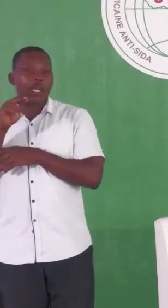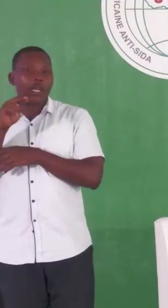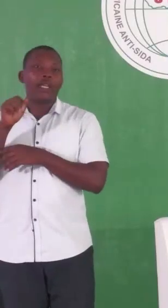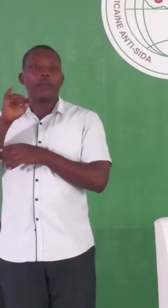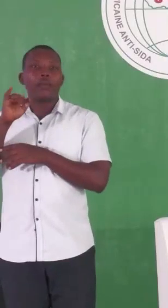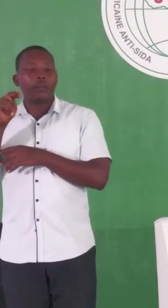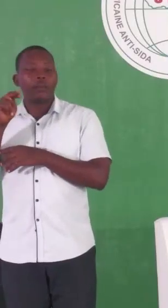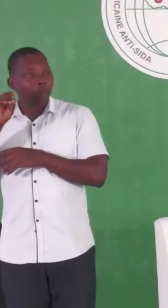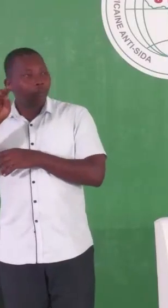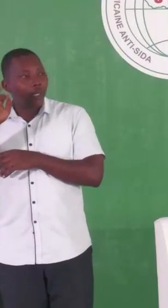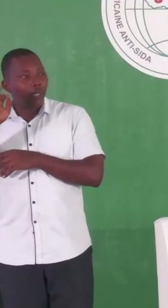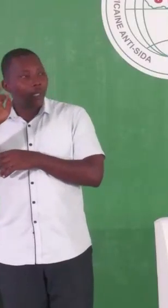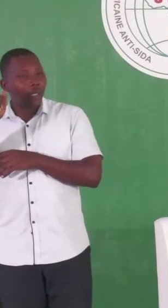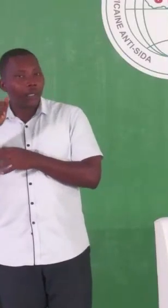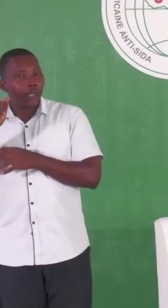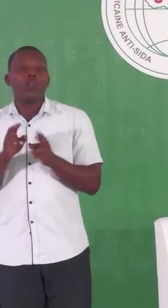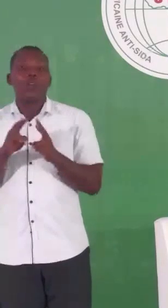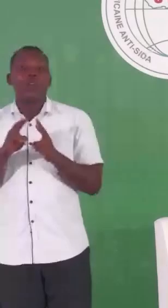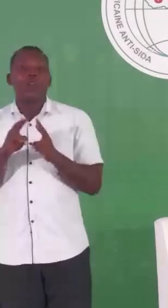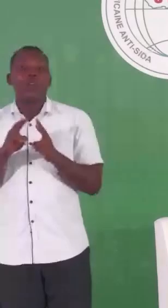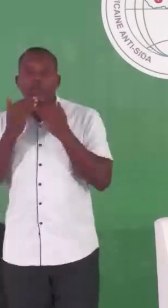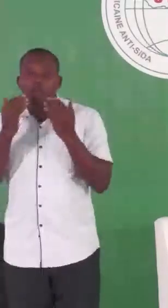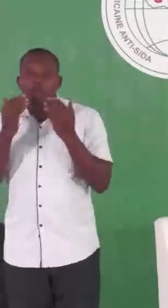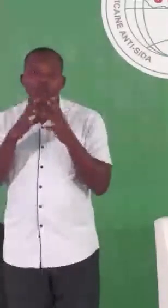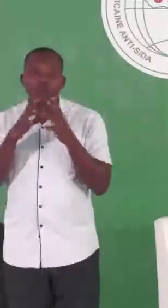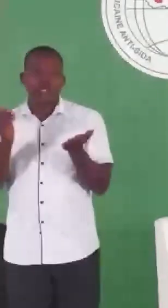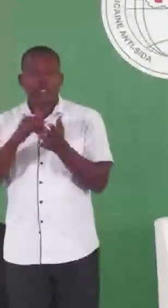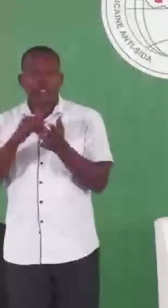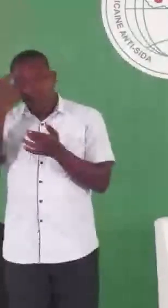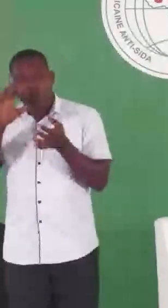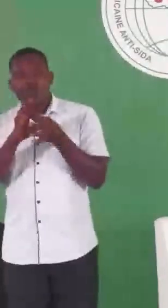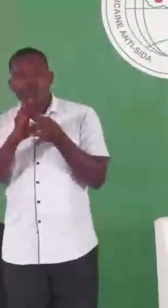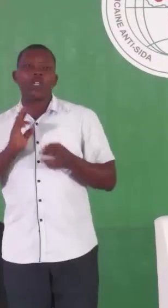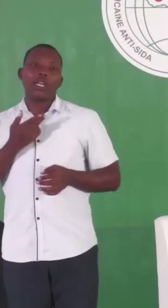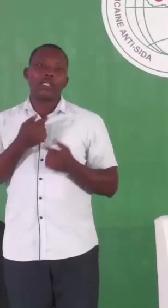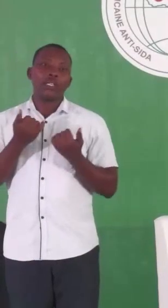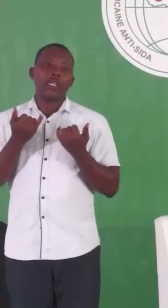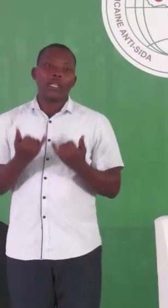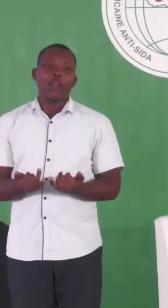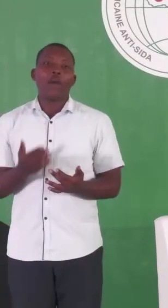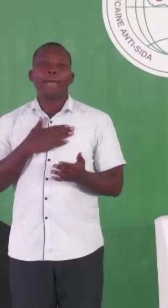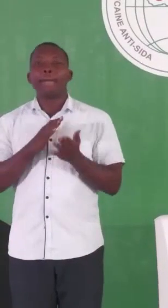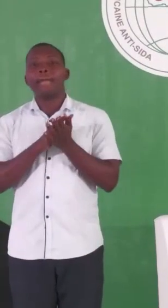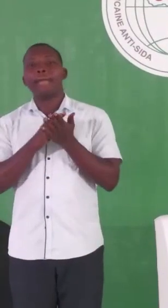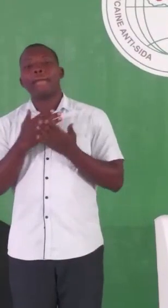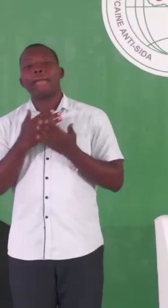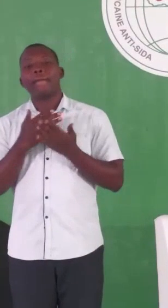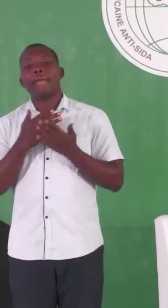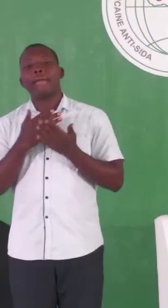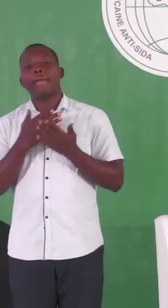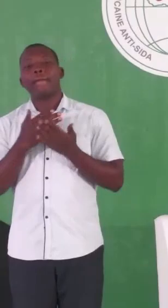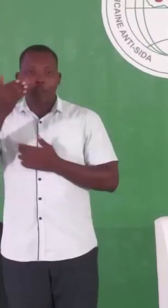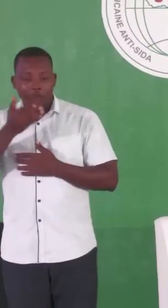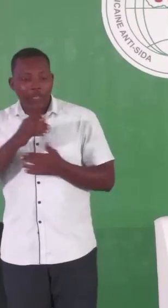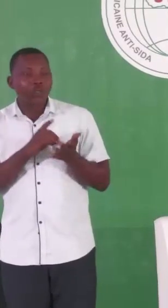B elimination. So thank you again for joining us. And it's now my pleasure to invite Dr. Moko Newman, who is